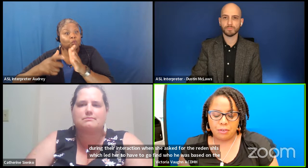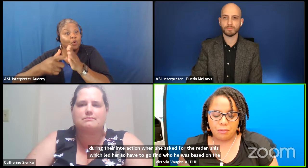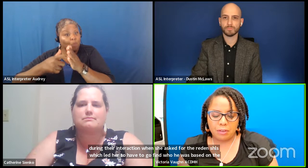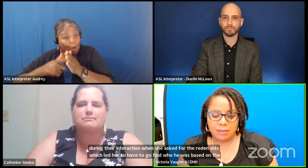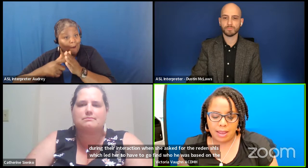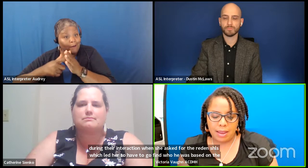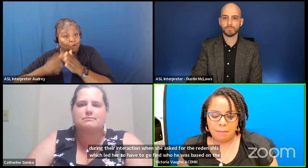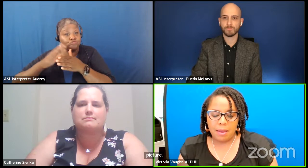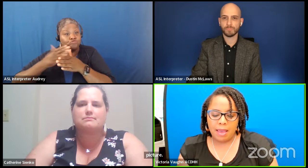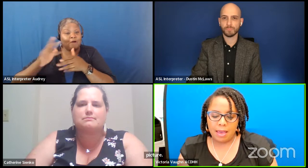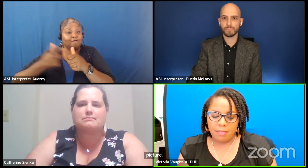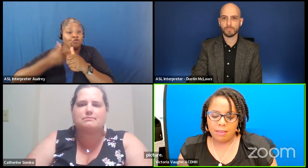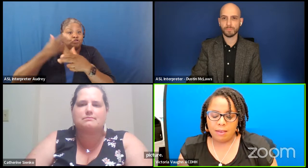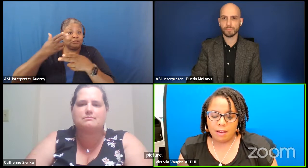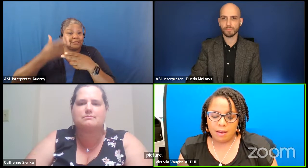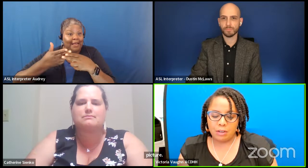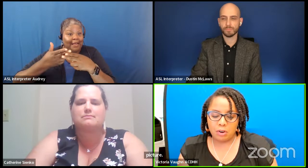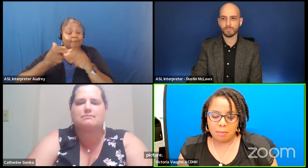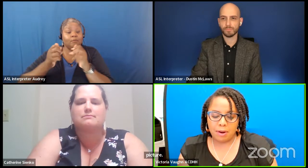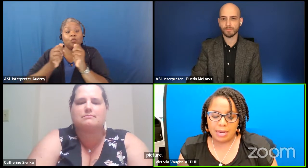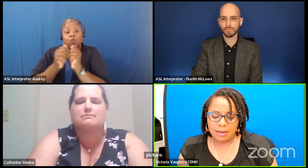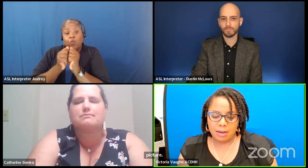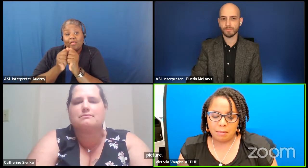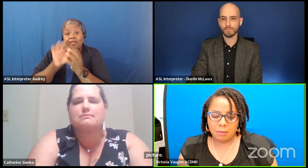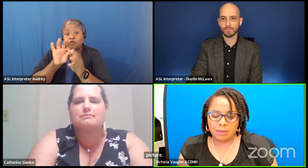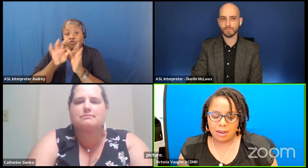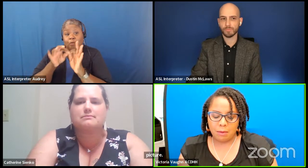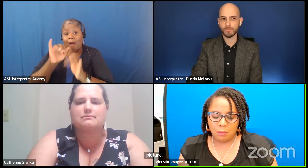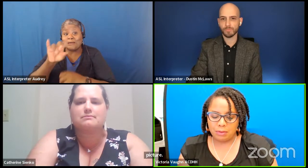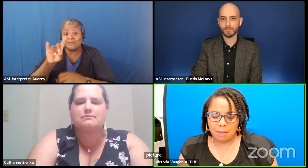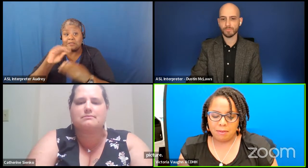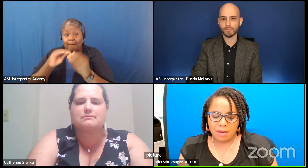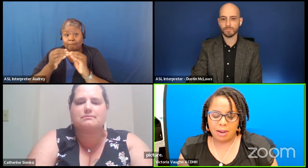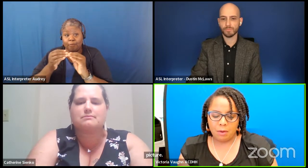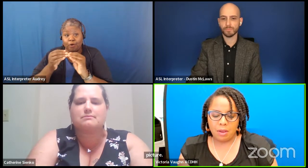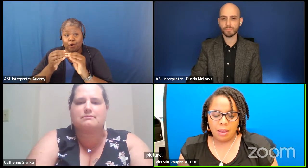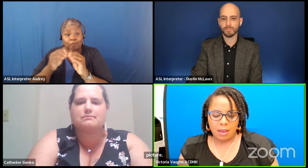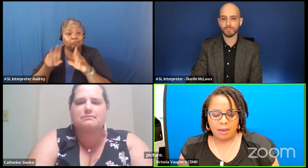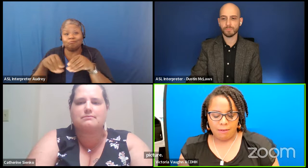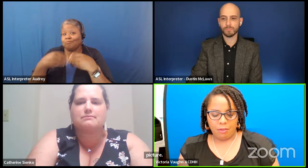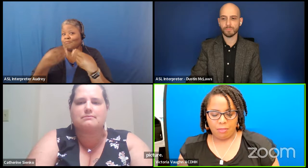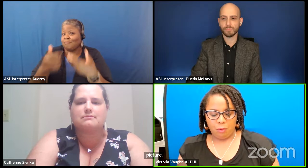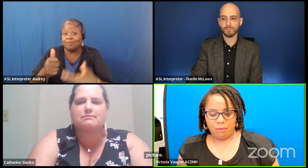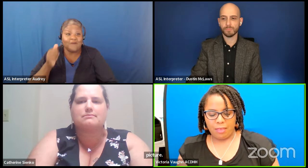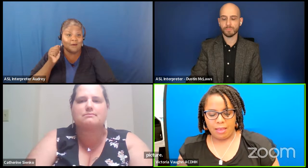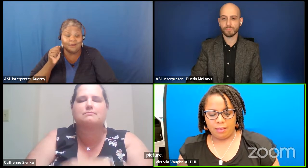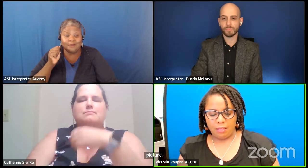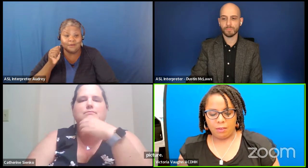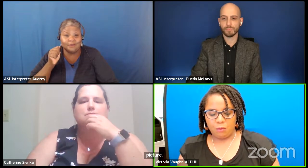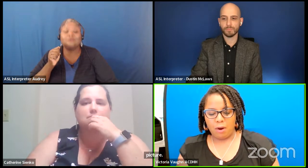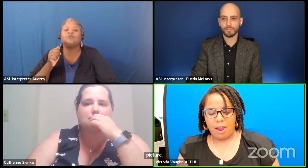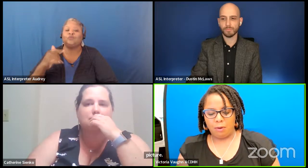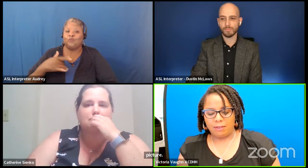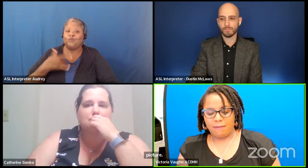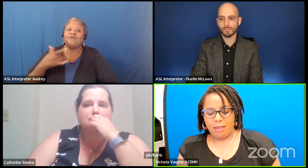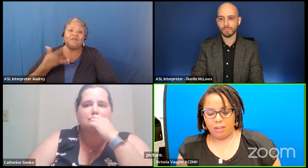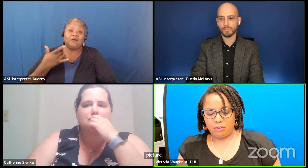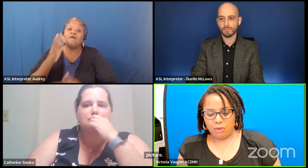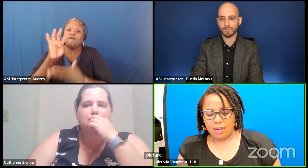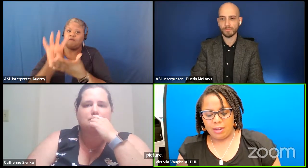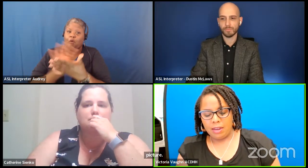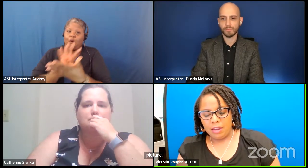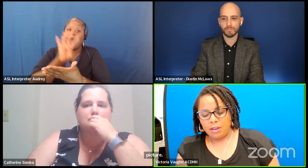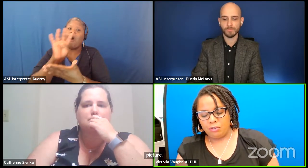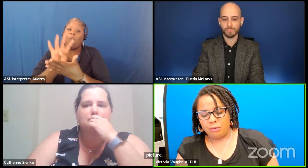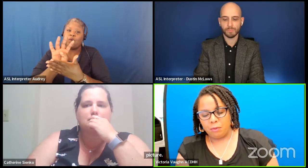requires, which is the first name and the interpreter ID number was not provided, we feel that 4 hours of